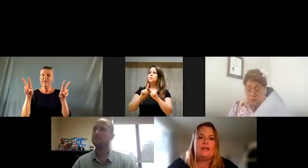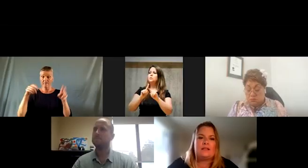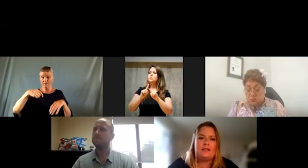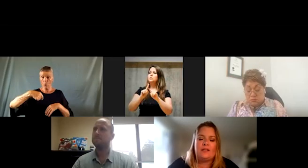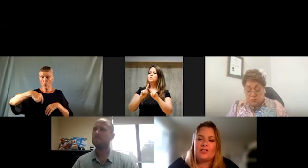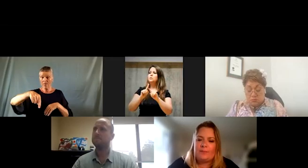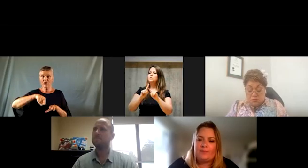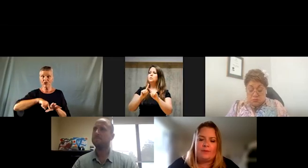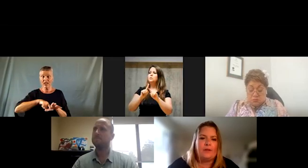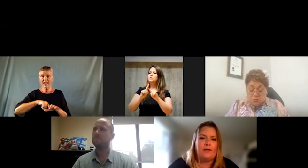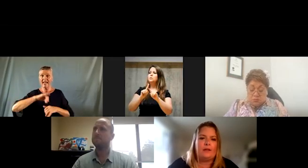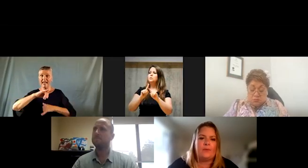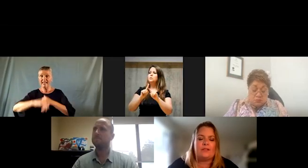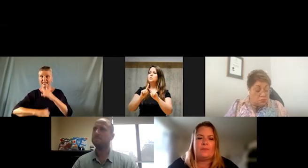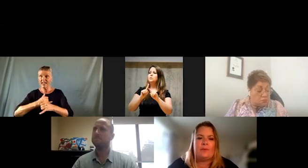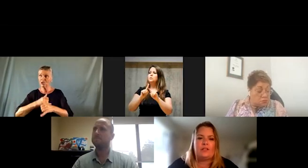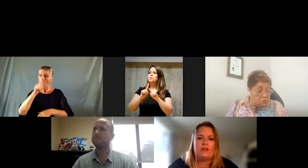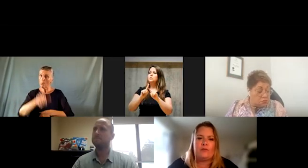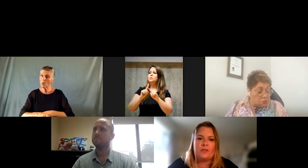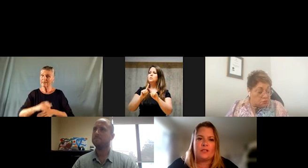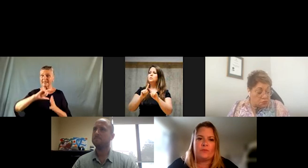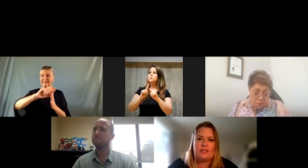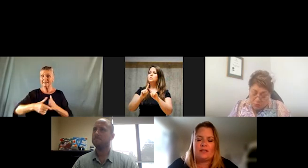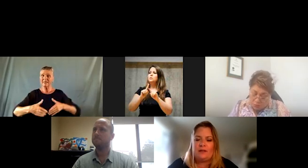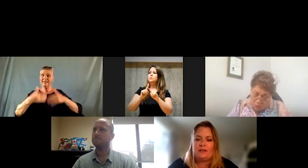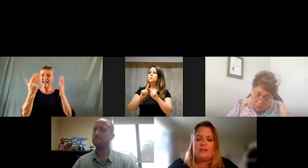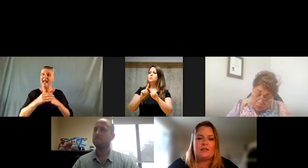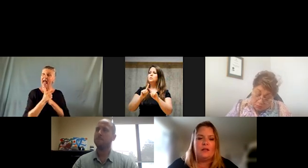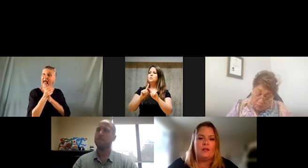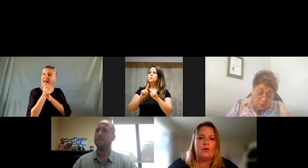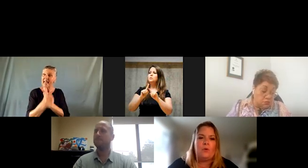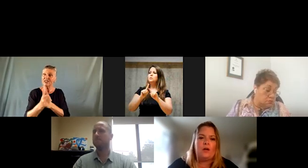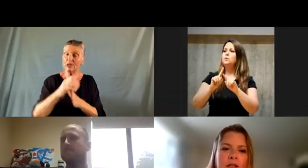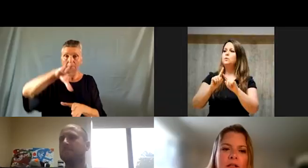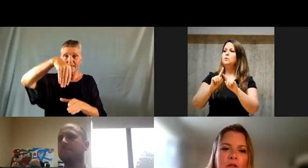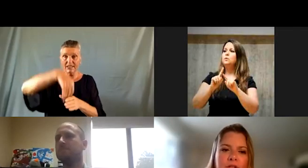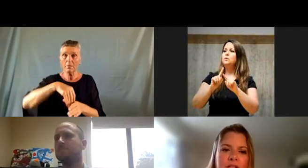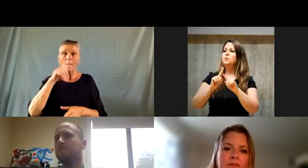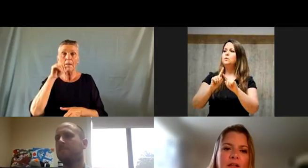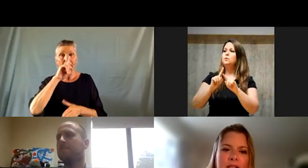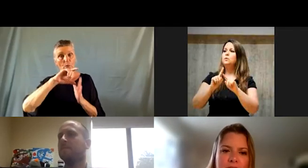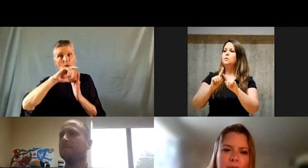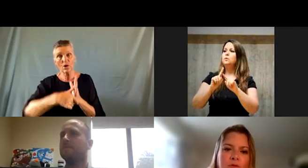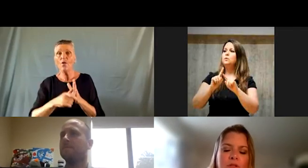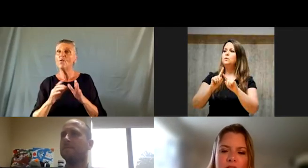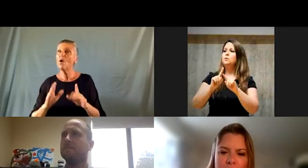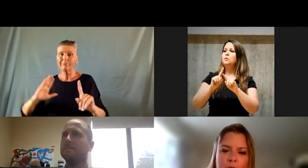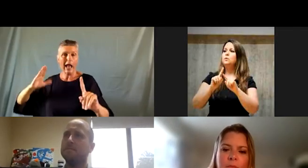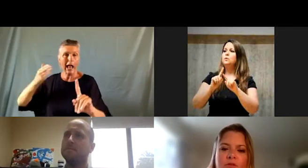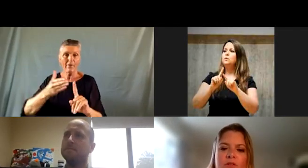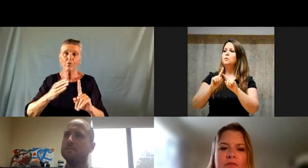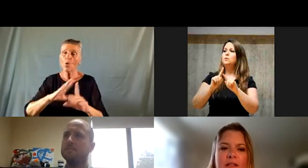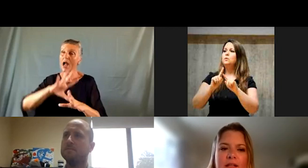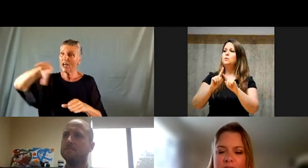Disability is leadership and participation of persons with disabilities toward an inclusive, accessible,